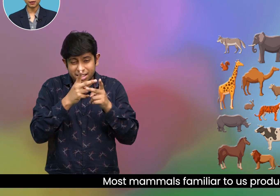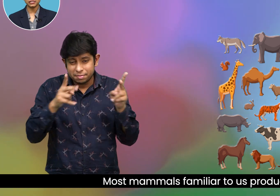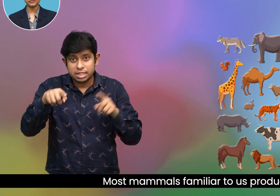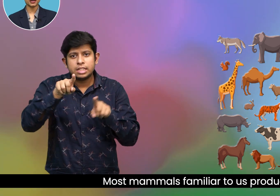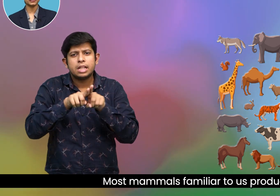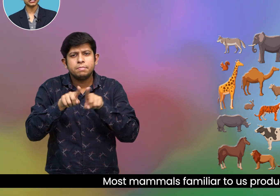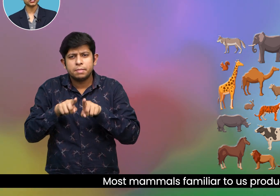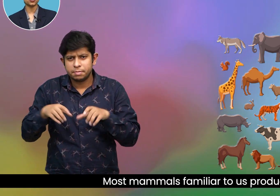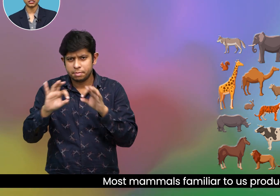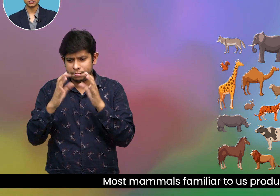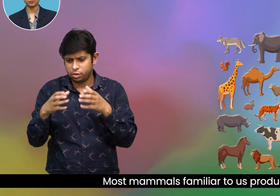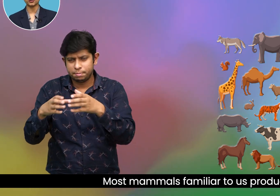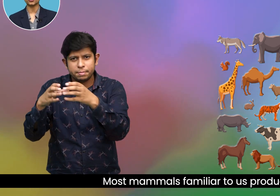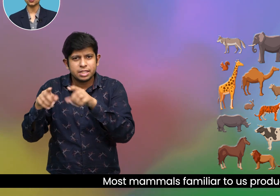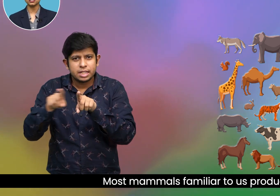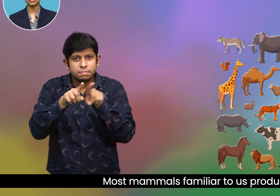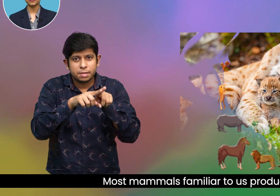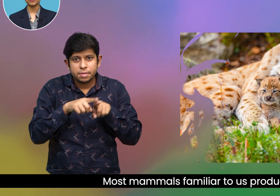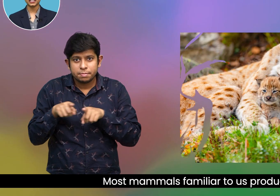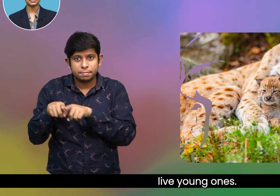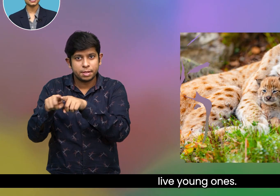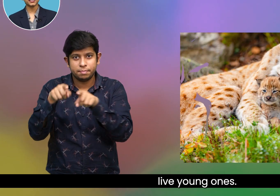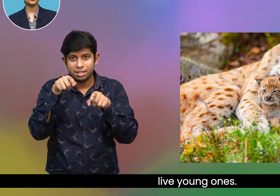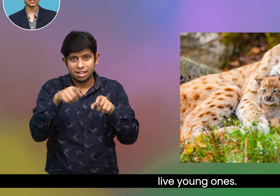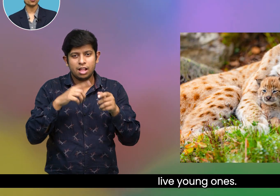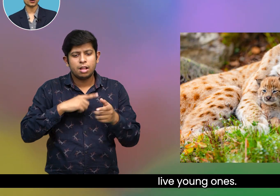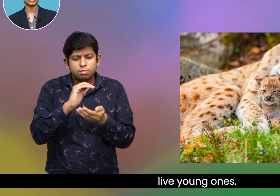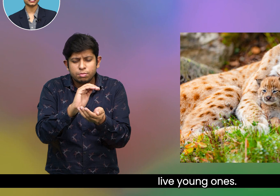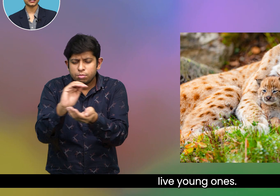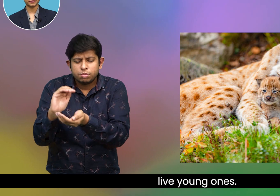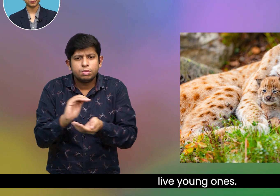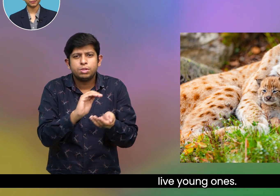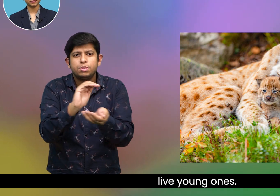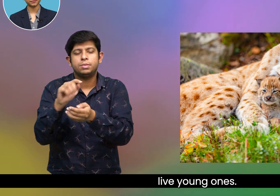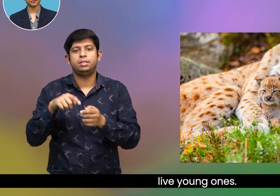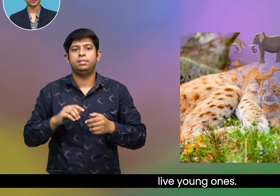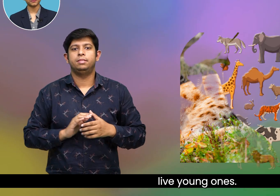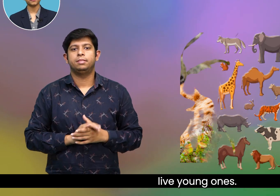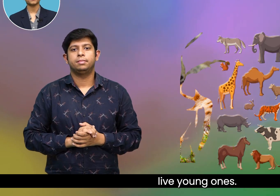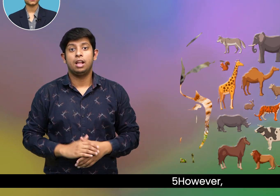Most mammals familiar to us produce live young ones.